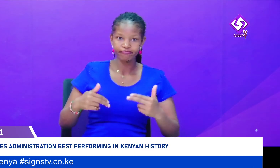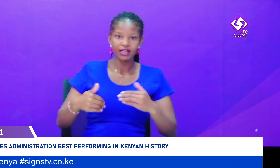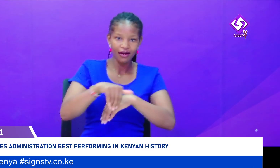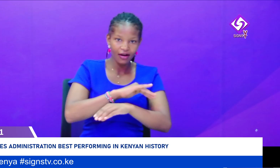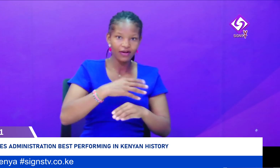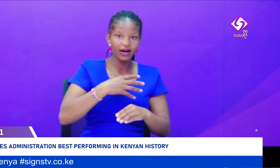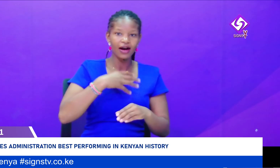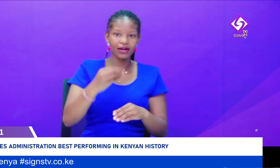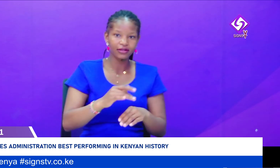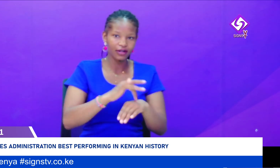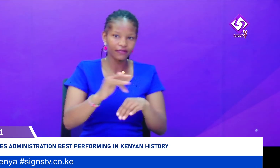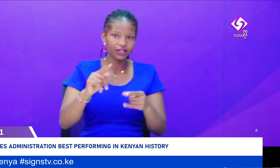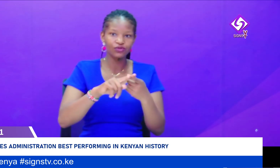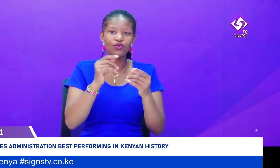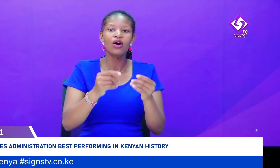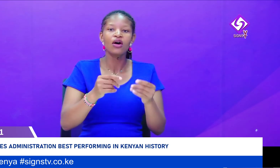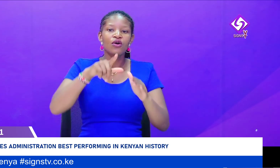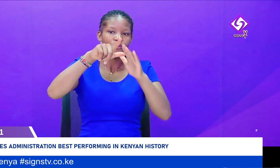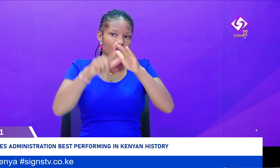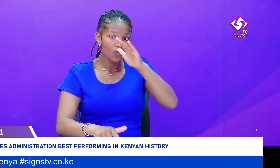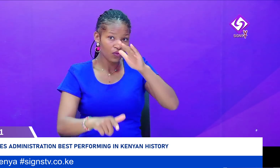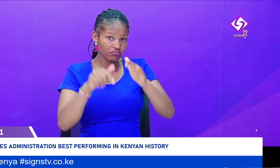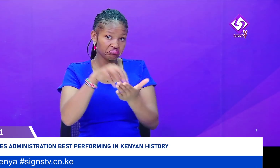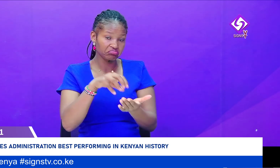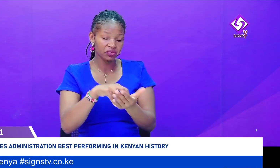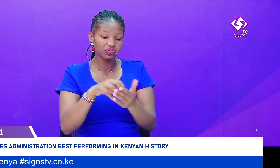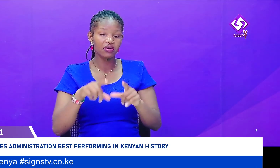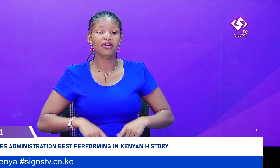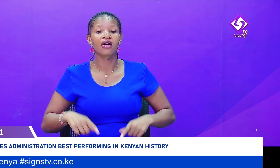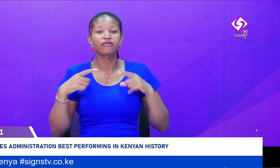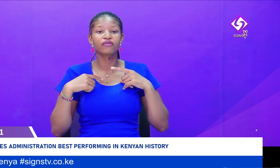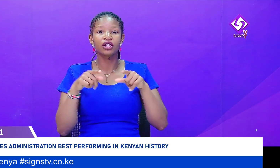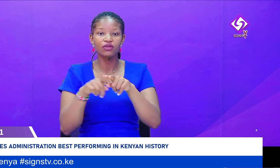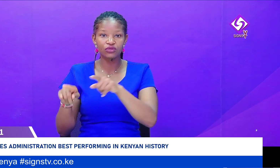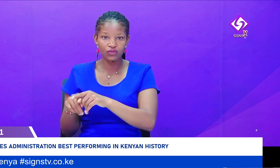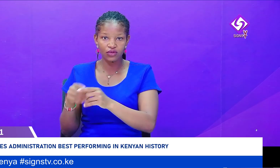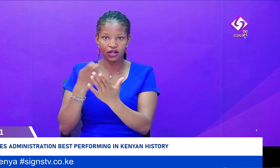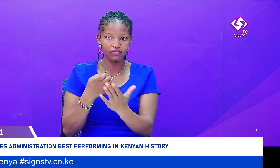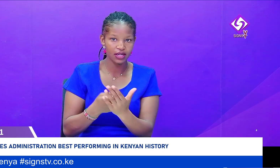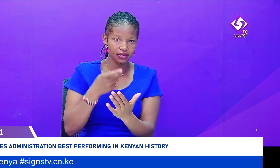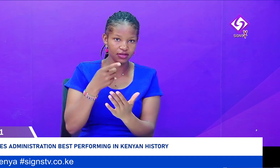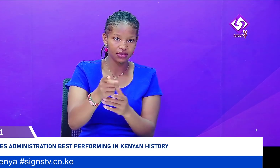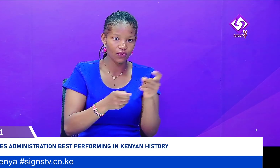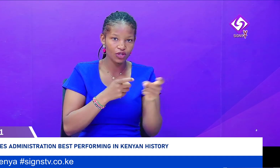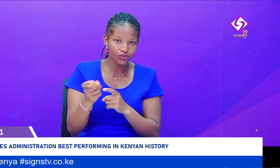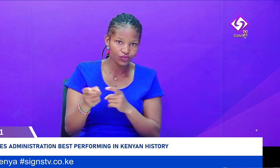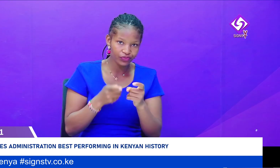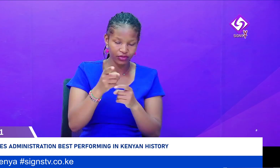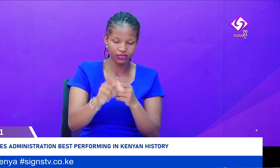housing, universal health coverage, and efforts to lower the cost of living as evidence of